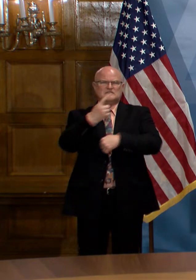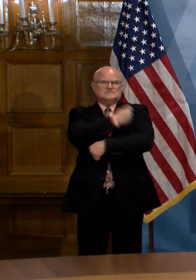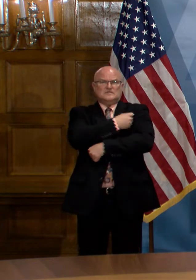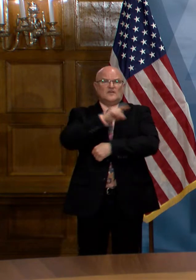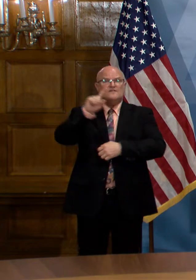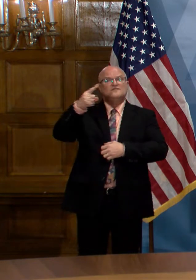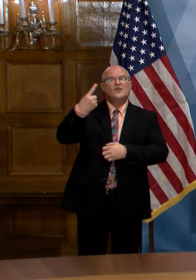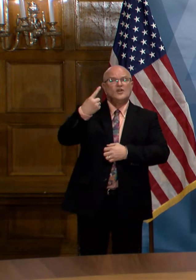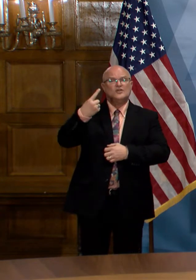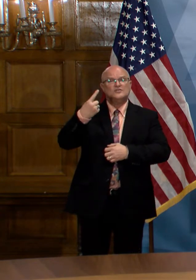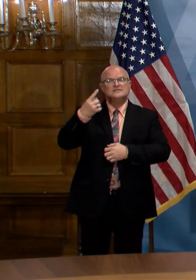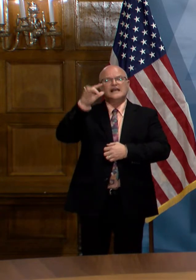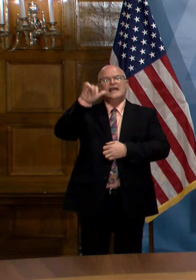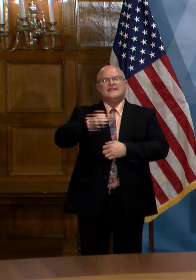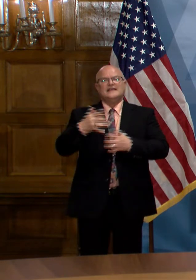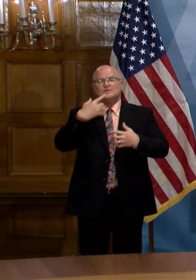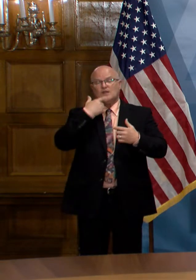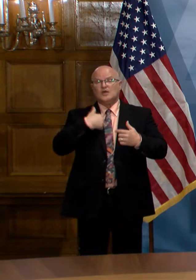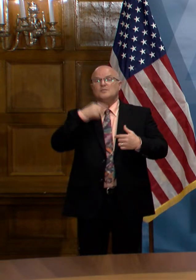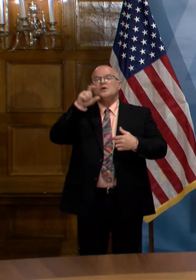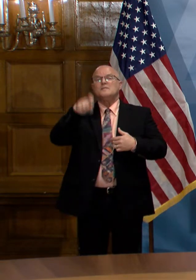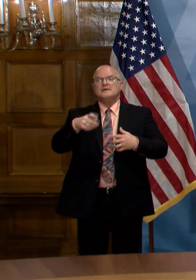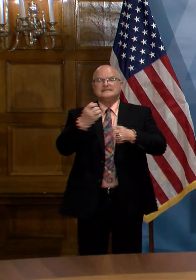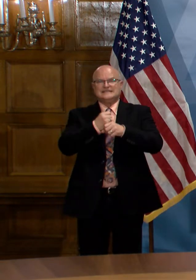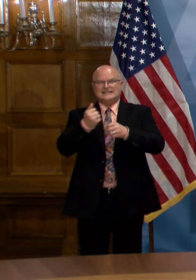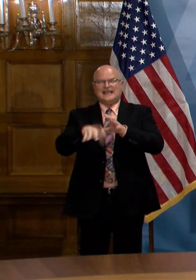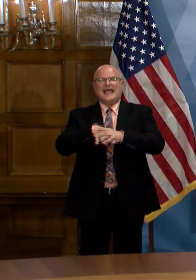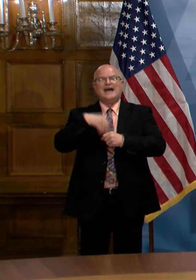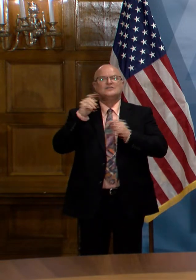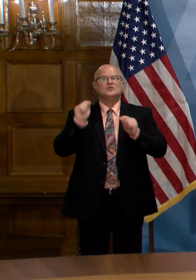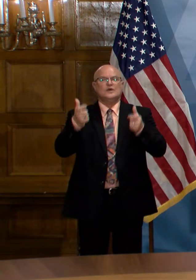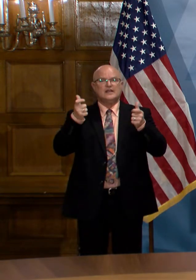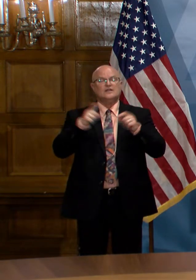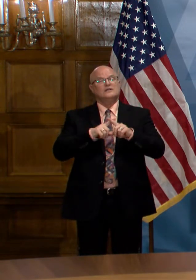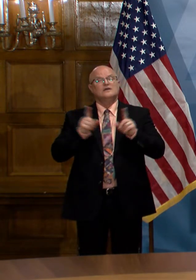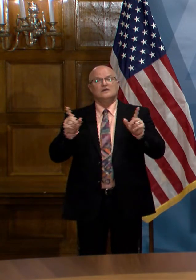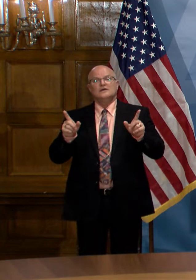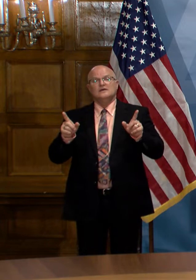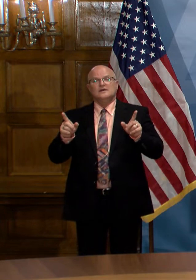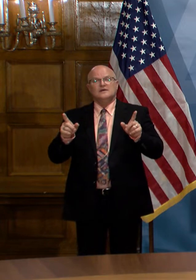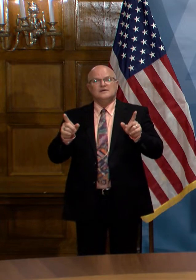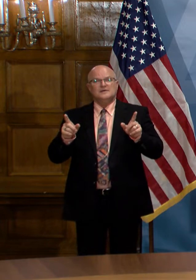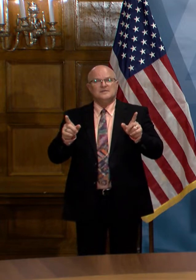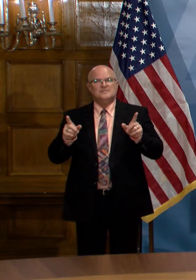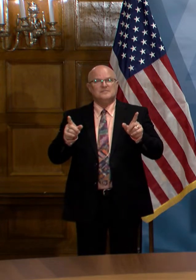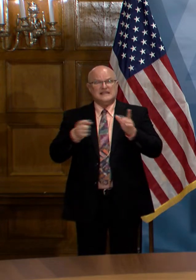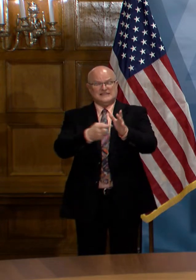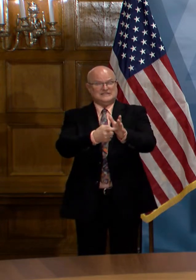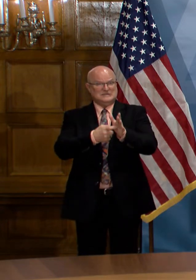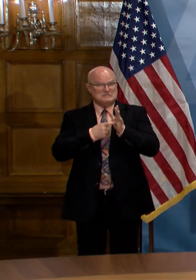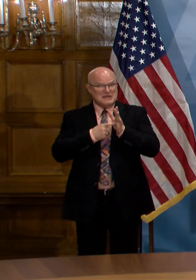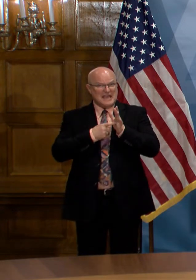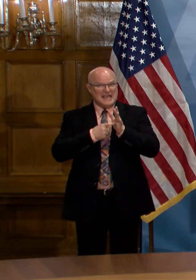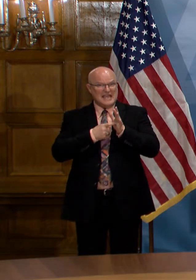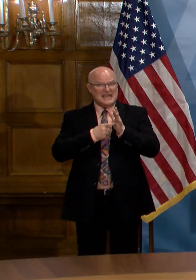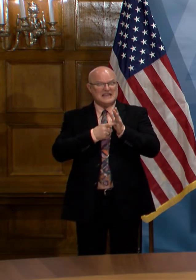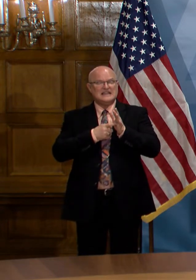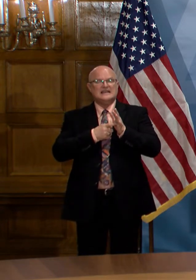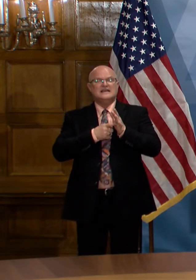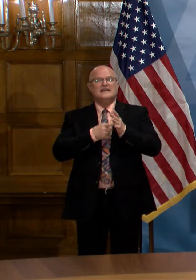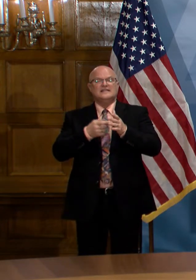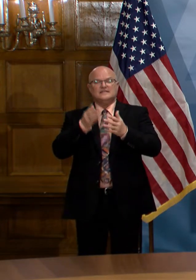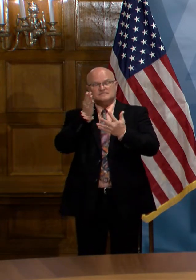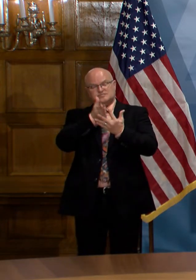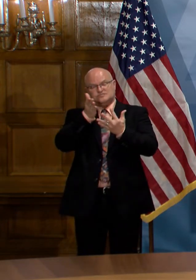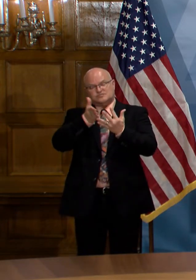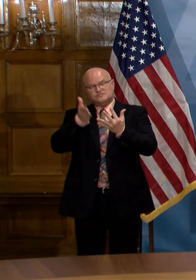first doses, and that's what told me we've got to get that out quicker, but their demand, their slots that were being